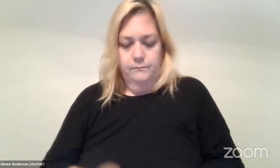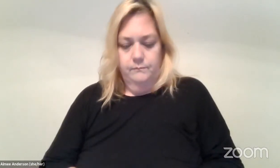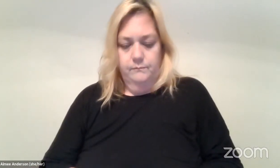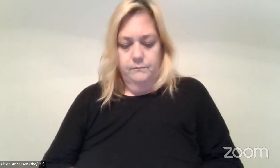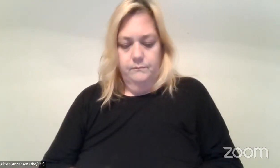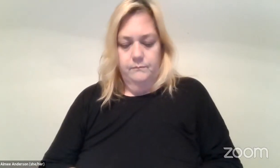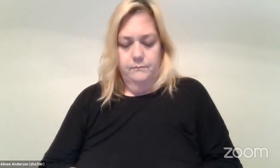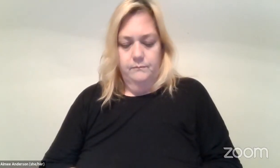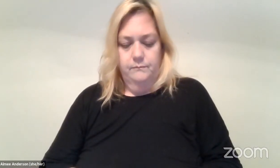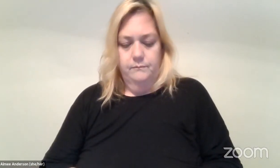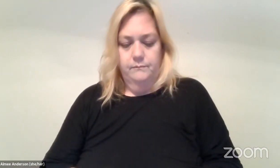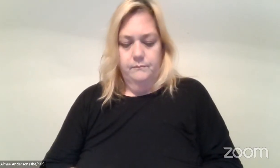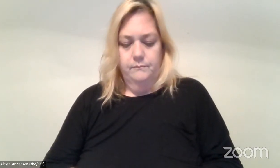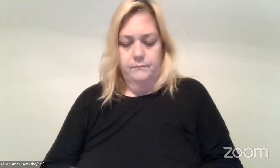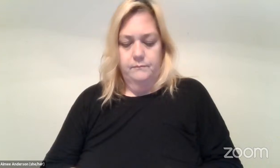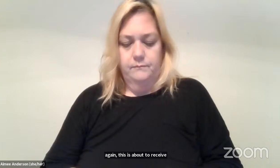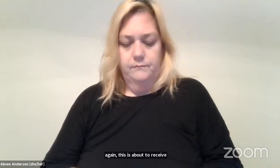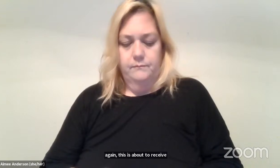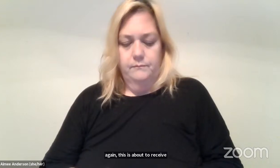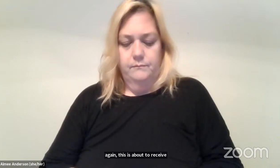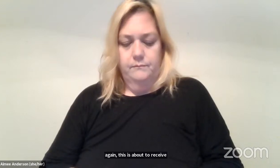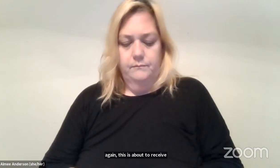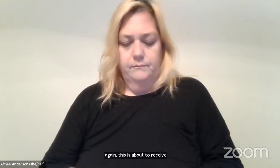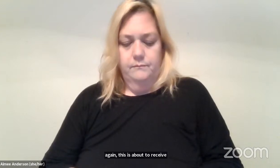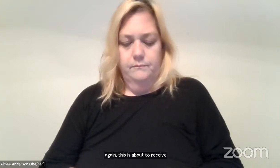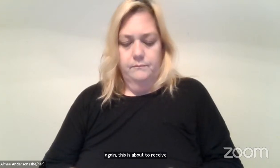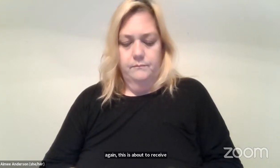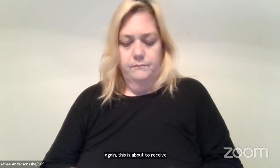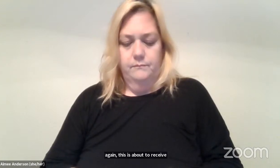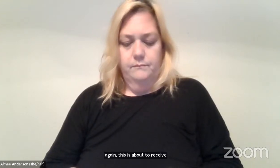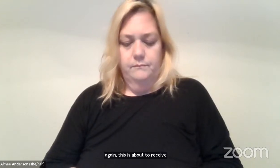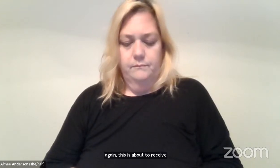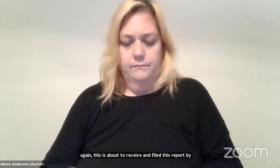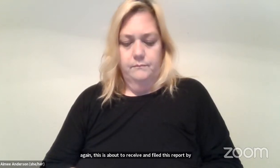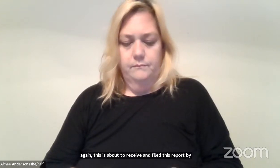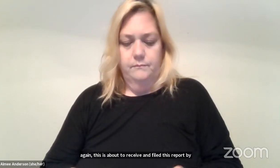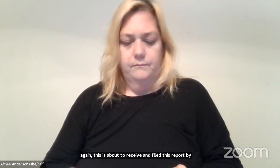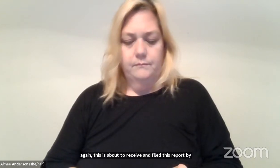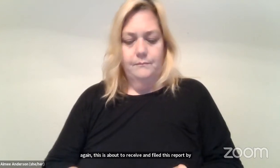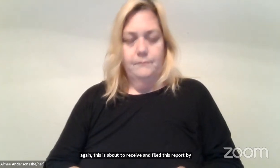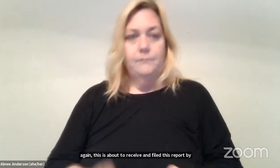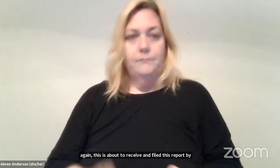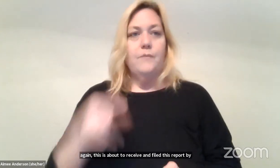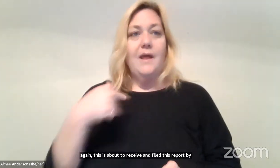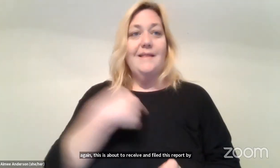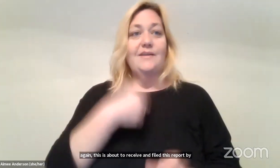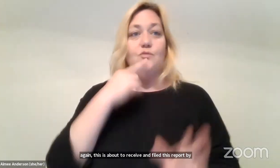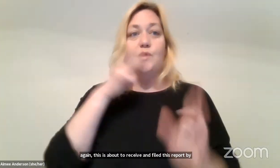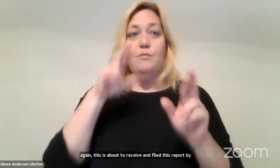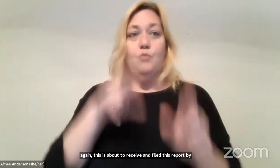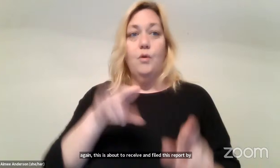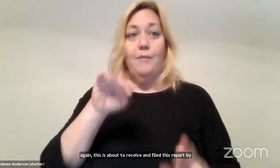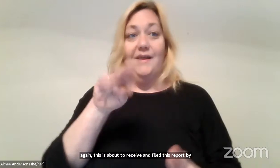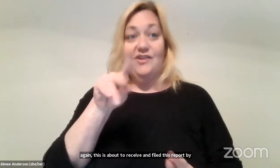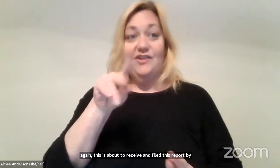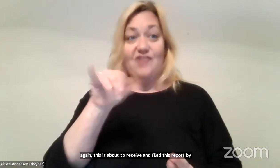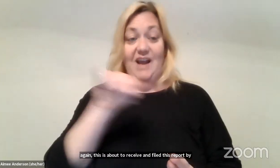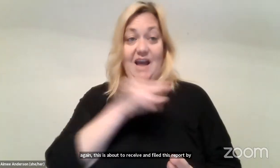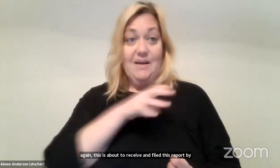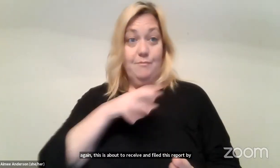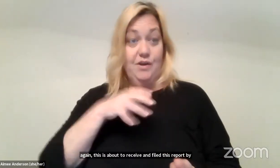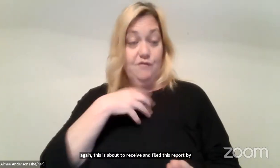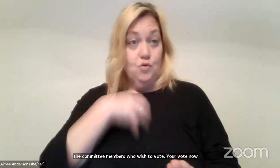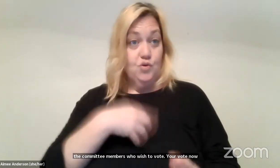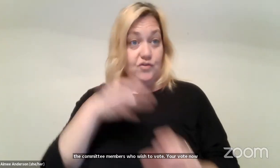Again, this is a vote to receive and file this report by the Jedi Committee. All members who wish to vote should vote now. Again,